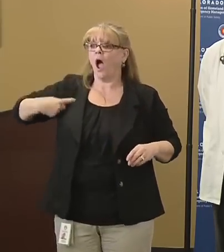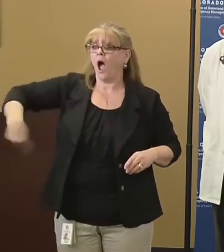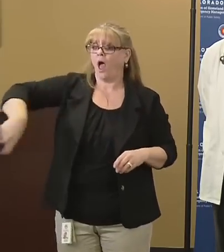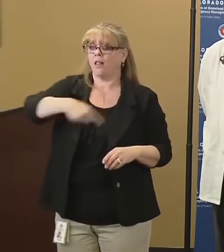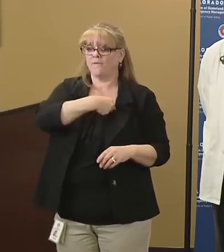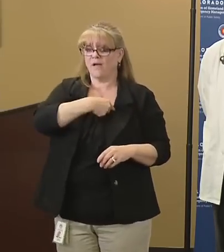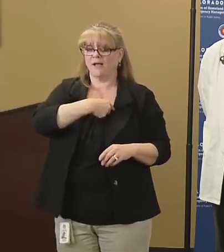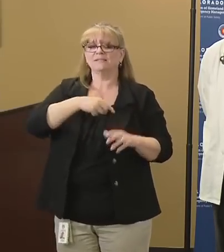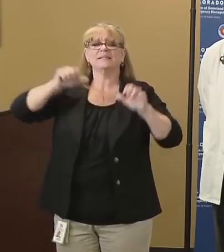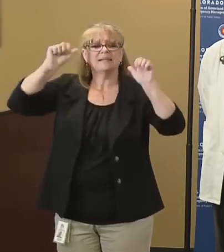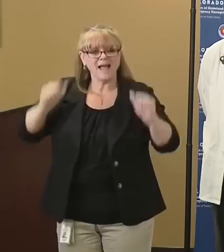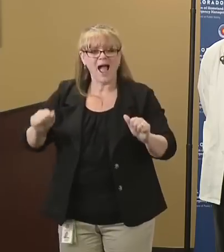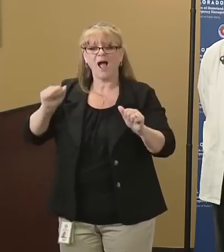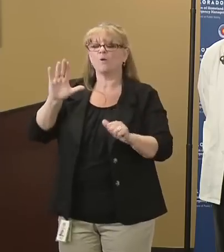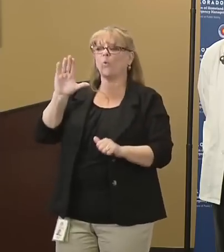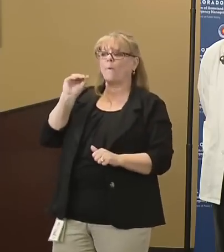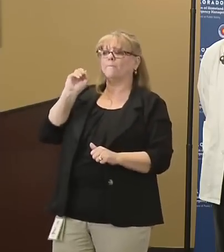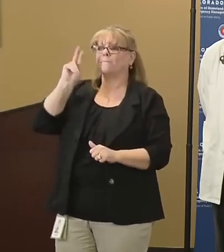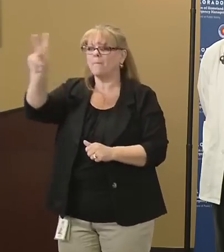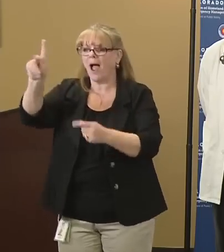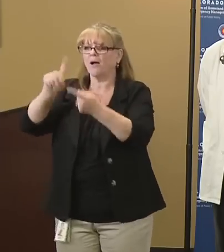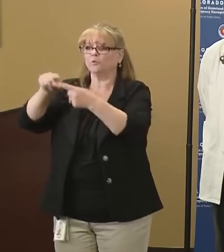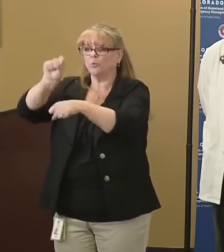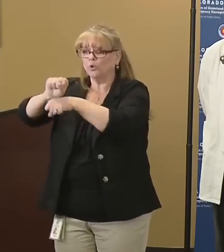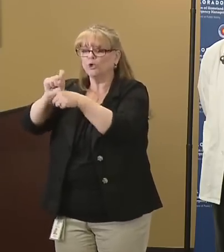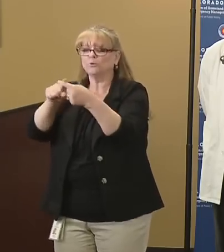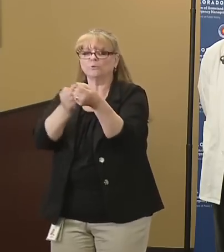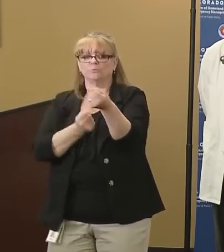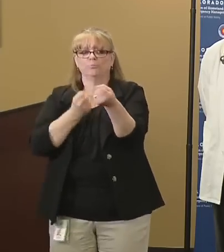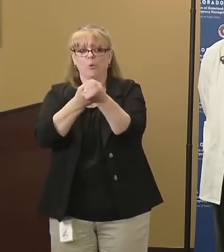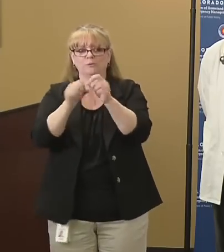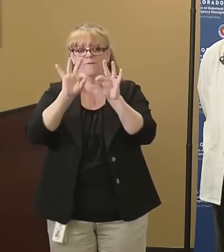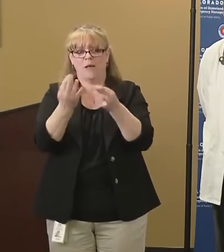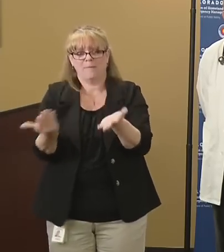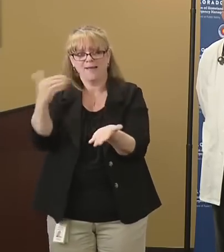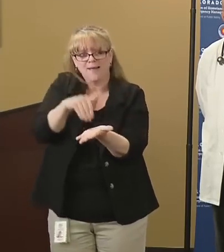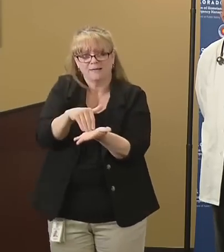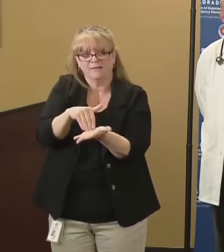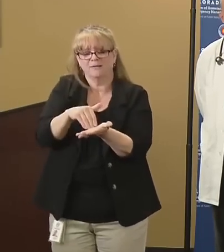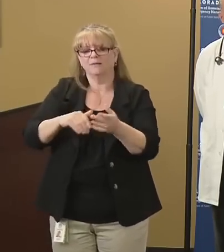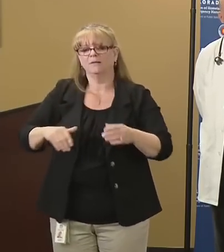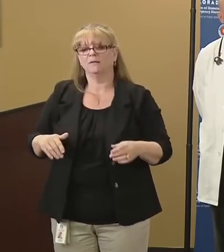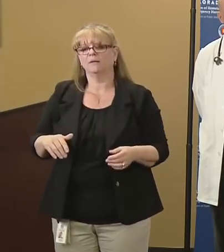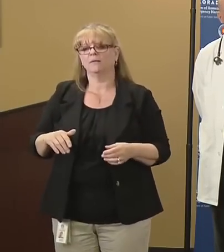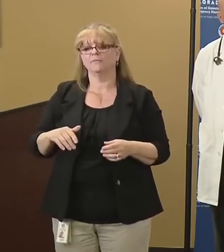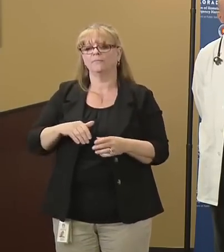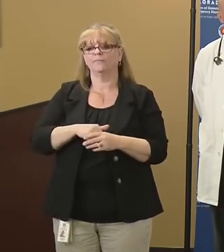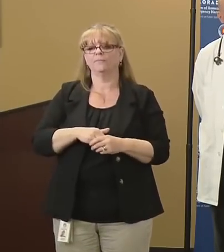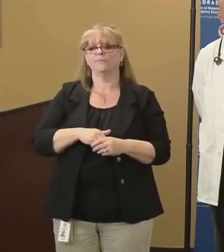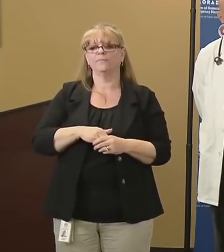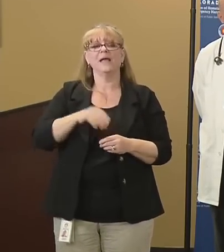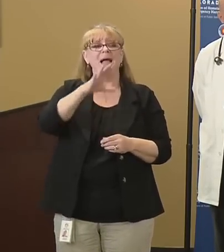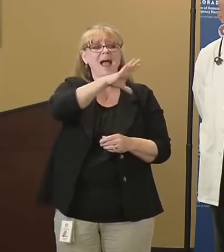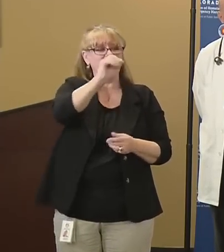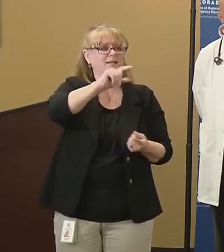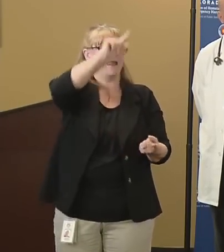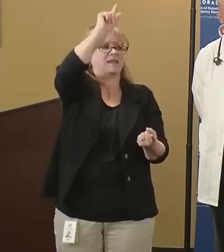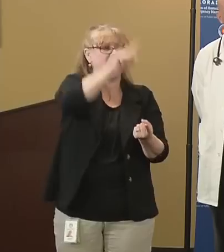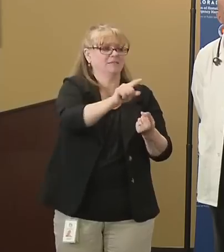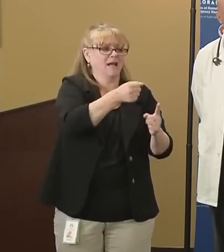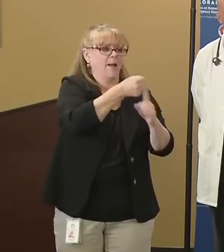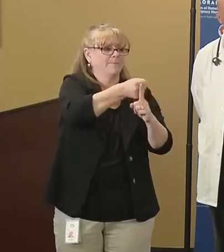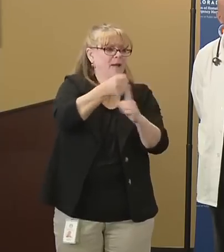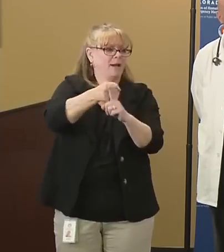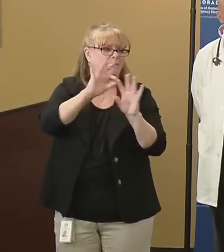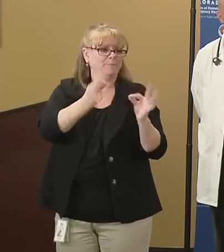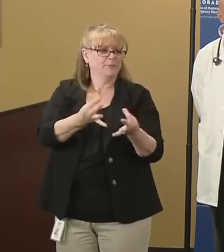ourselves and lessen the need for more extensive measures over a graded period of time. I want to ensure that you get to hear some of